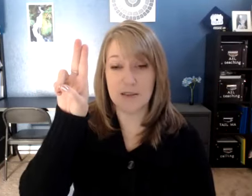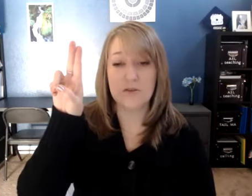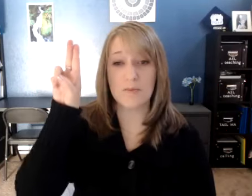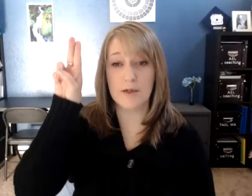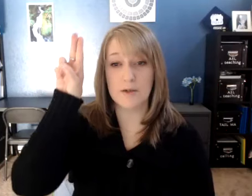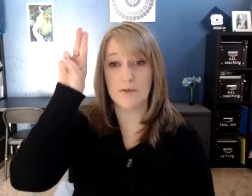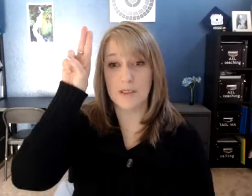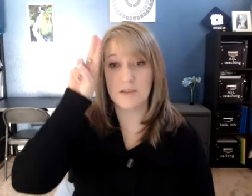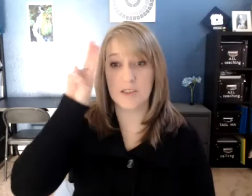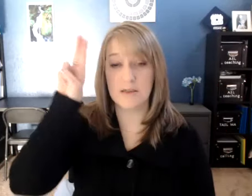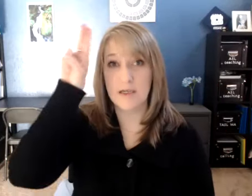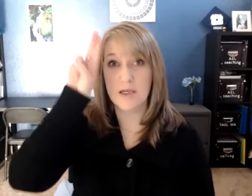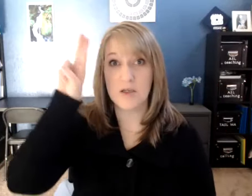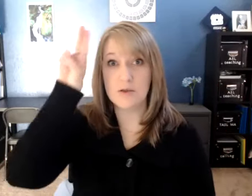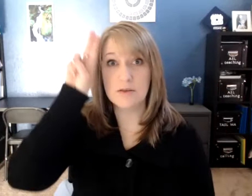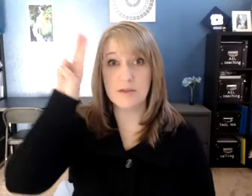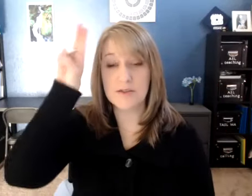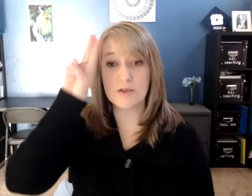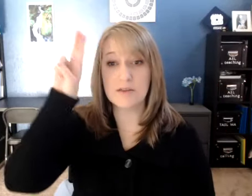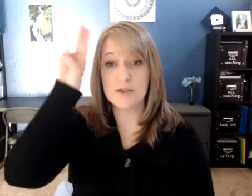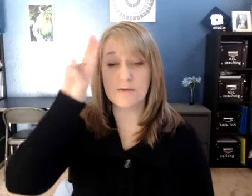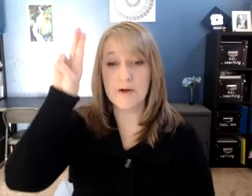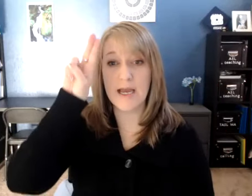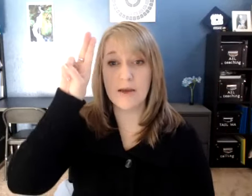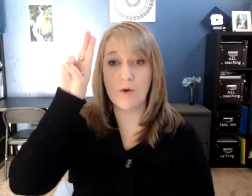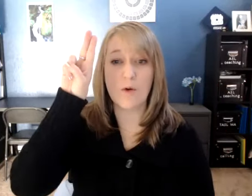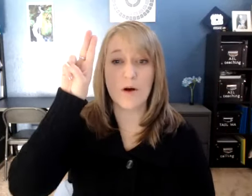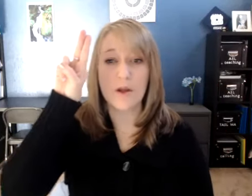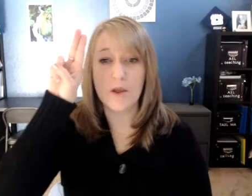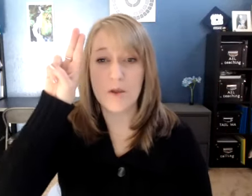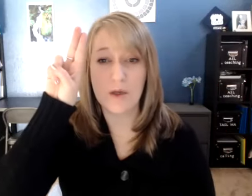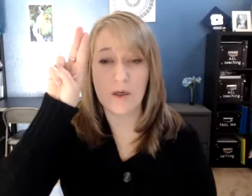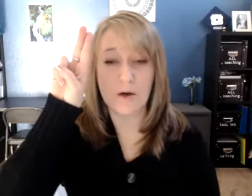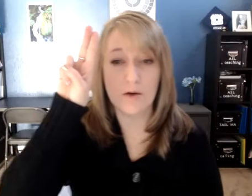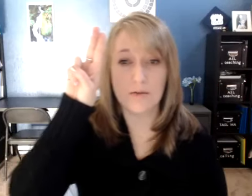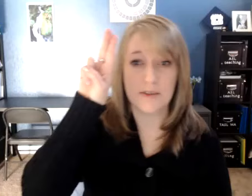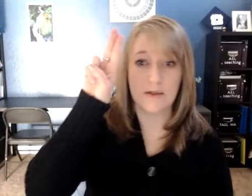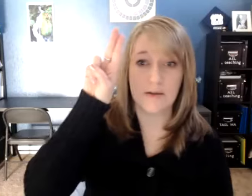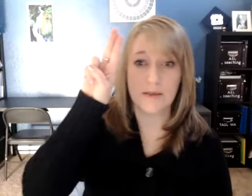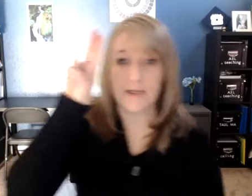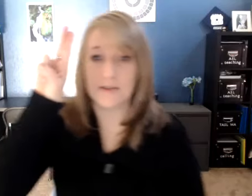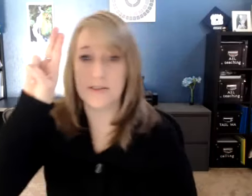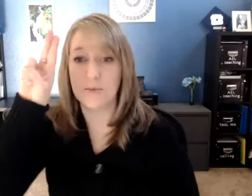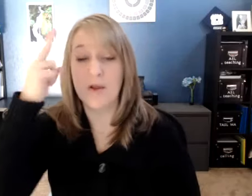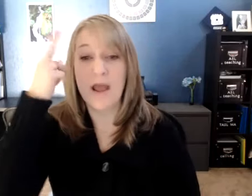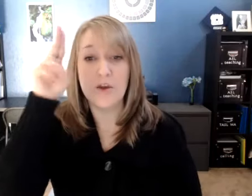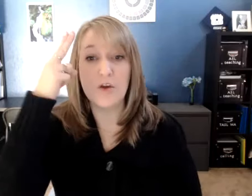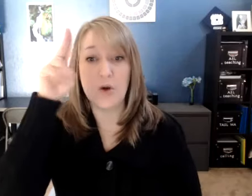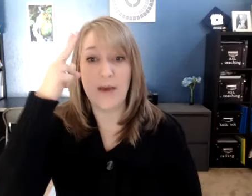English. We're borrowing from English here. You do little circles near your forehead, or you can go, sorry, the light in here is terrible. You can go back